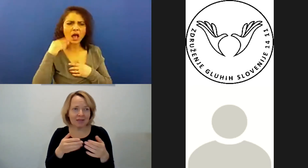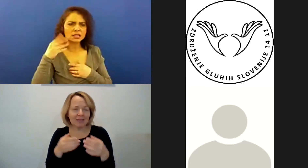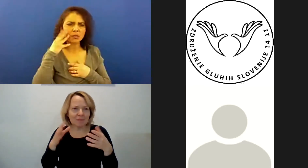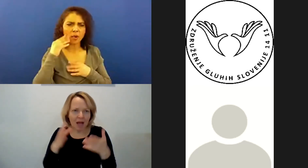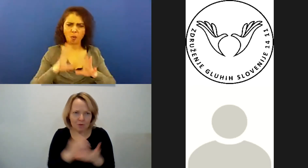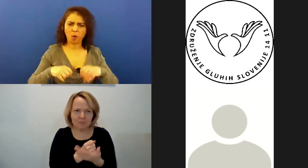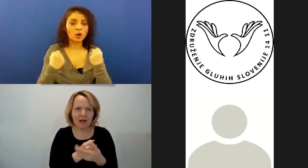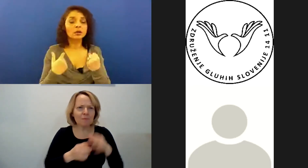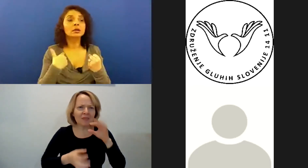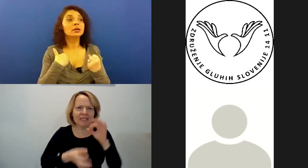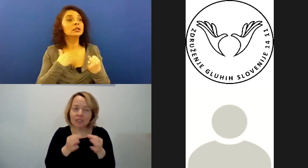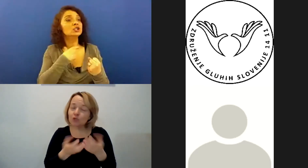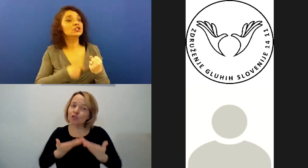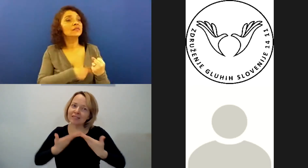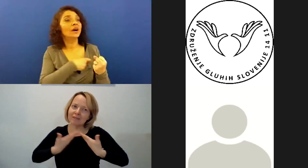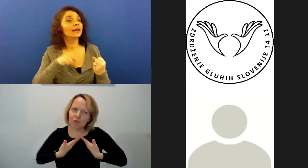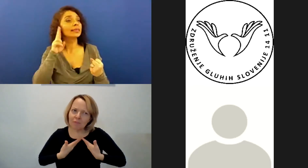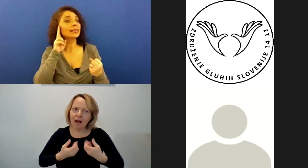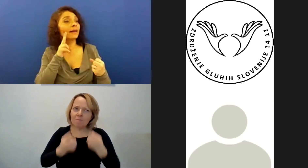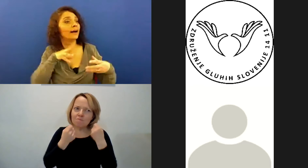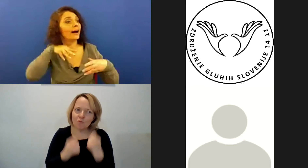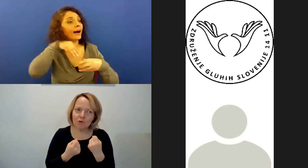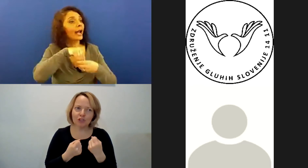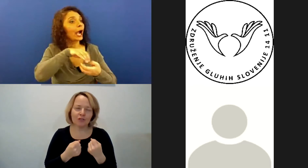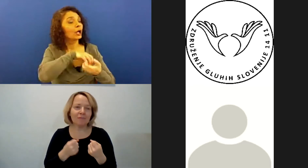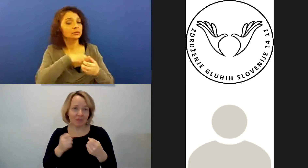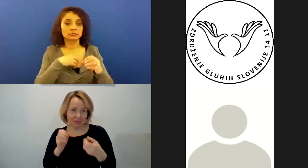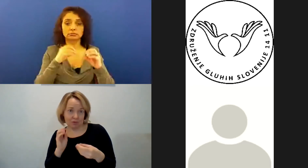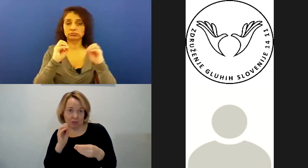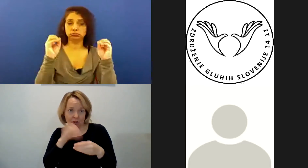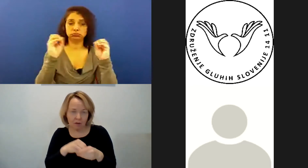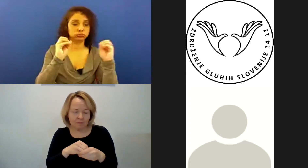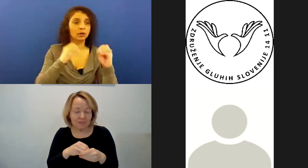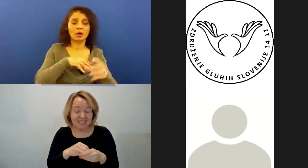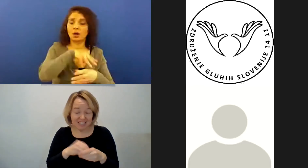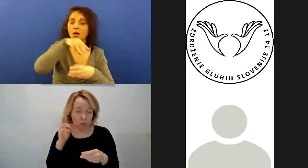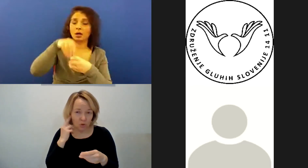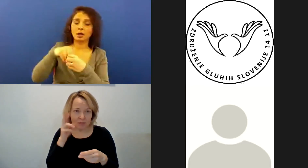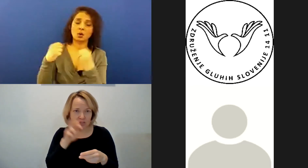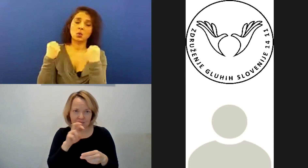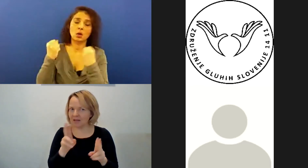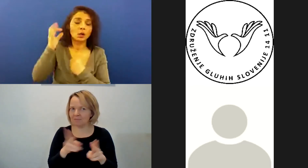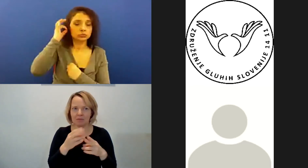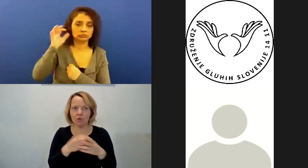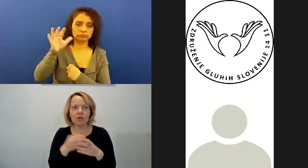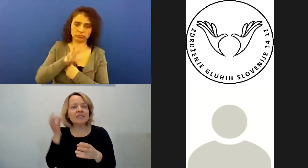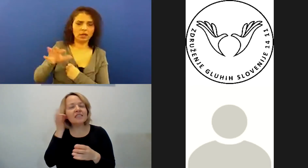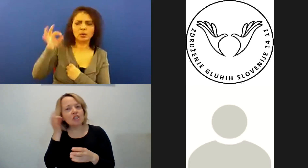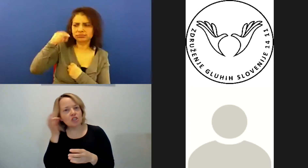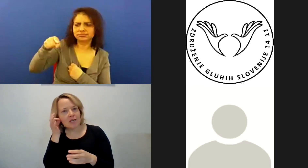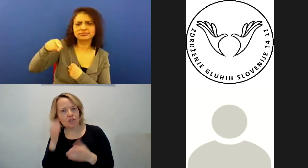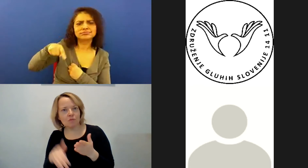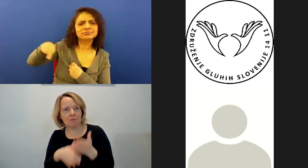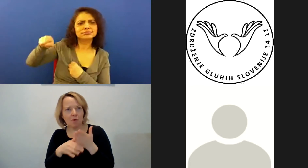So I was really able to build up work experience, but I've never integrated in the Swiss deaf